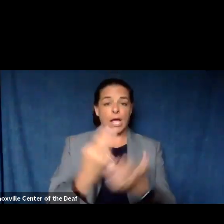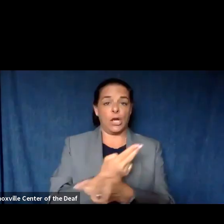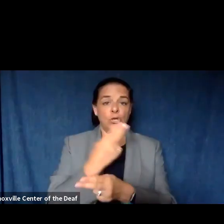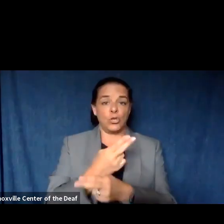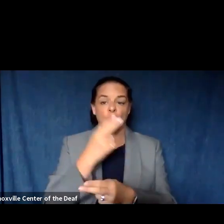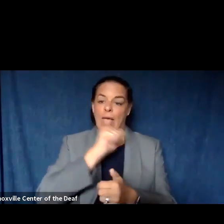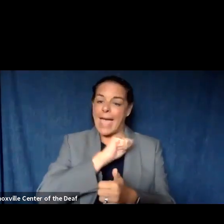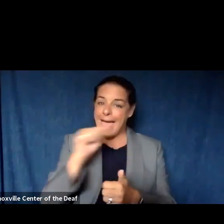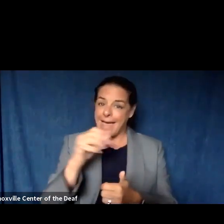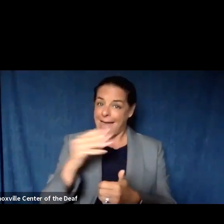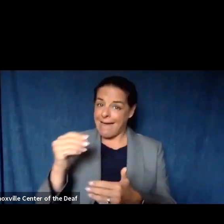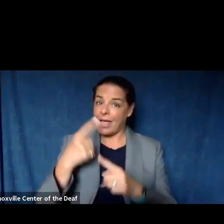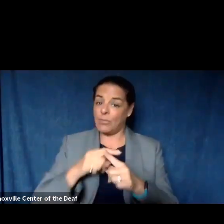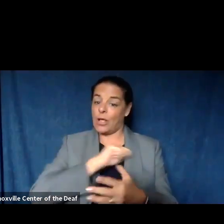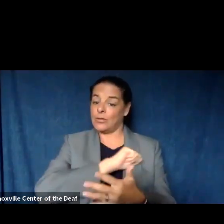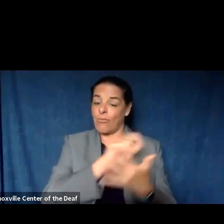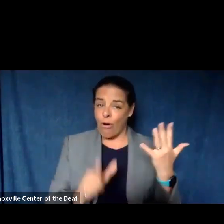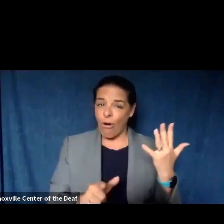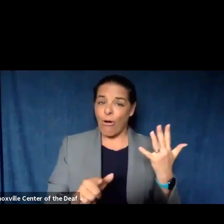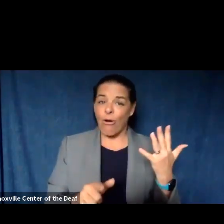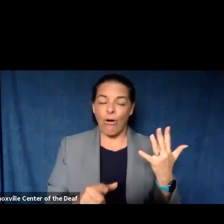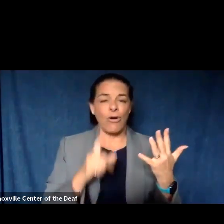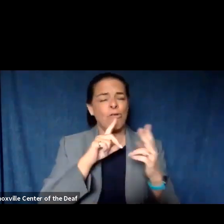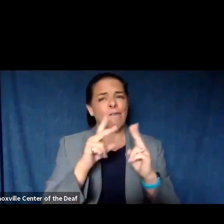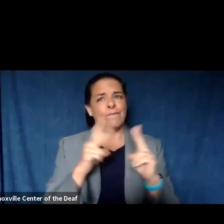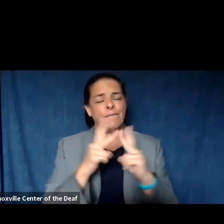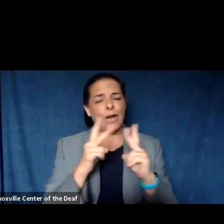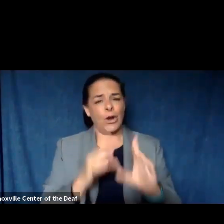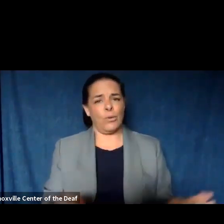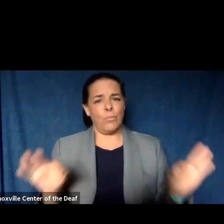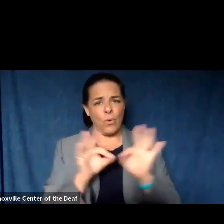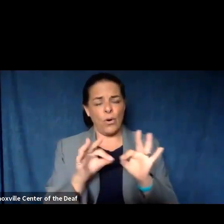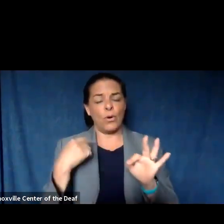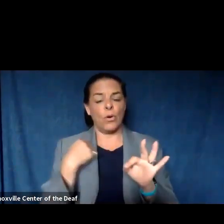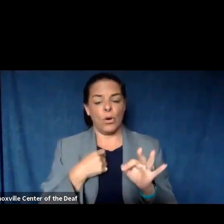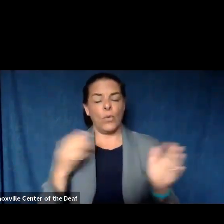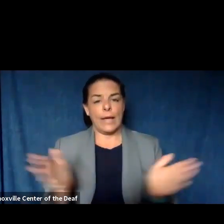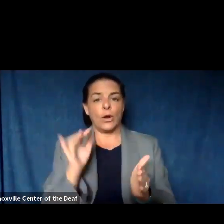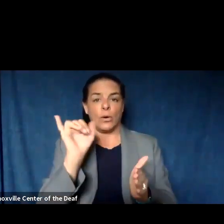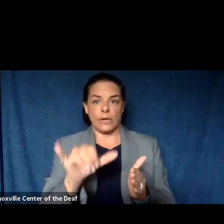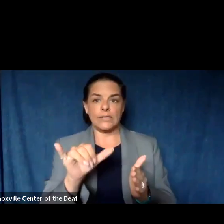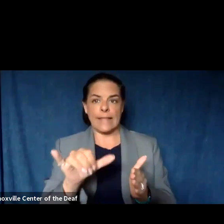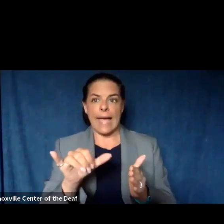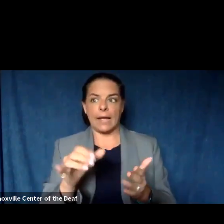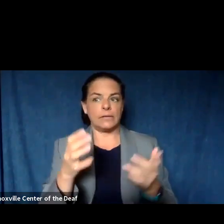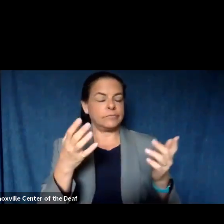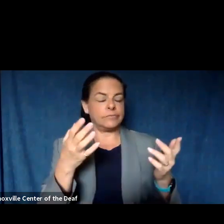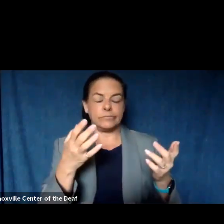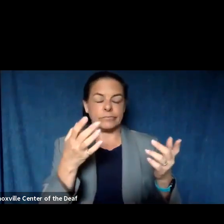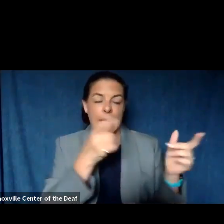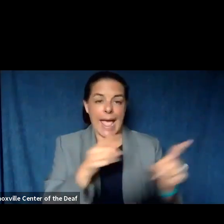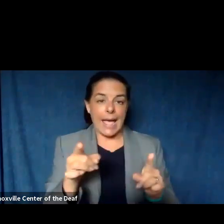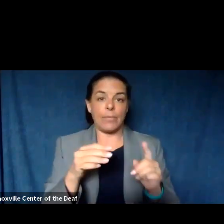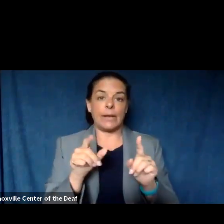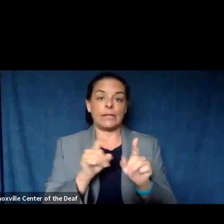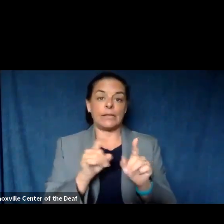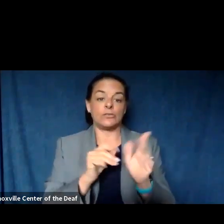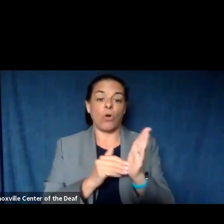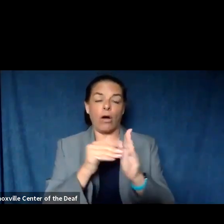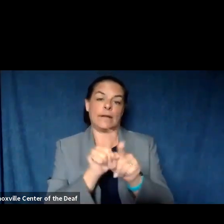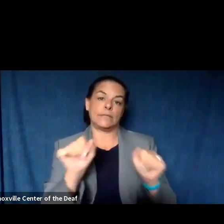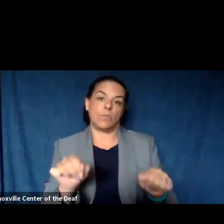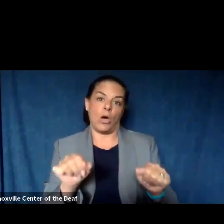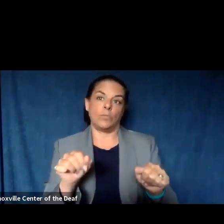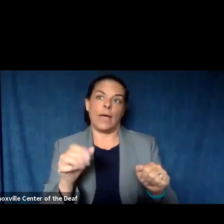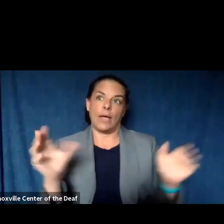core actions are very, very important. And so we encourage those to be out there as much as possible to encourage people to